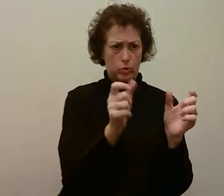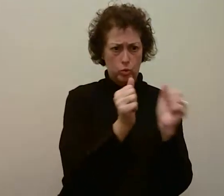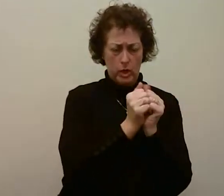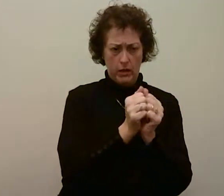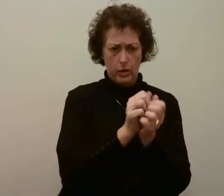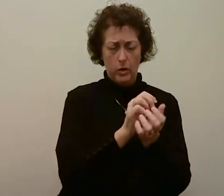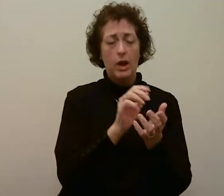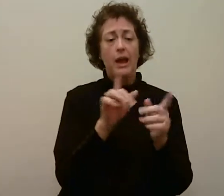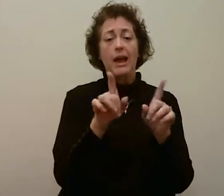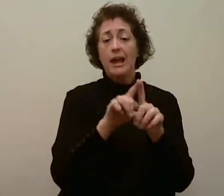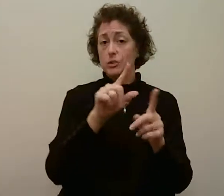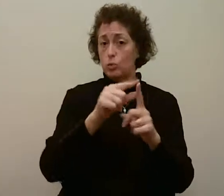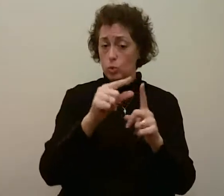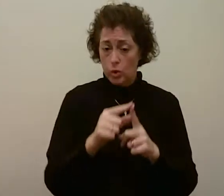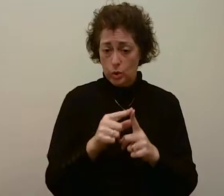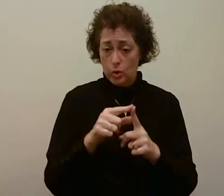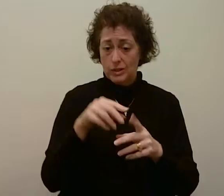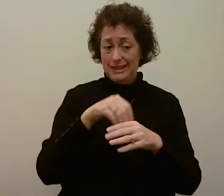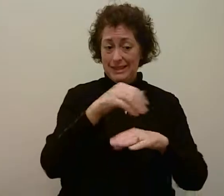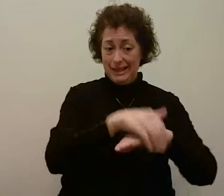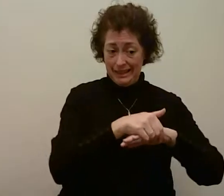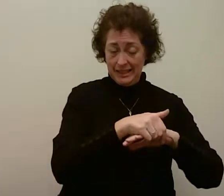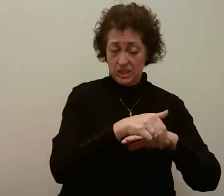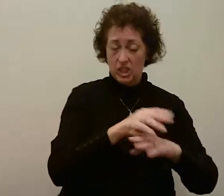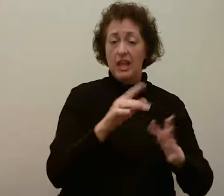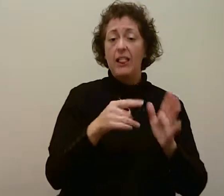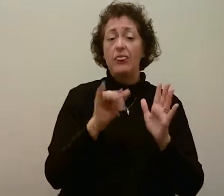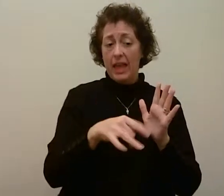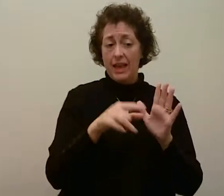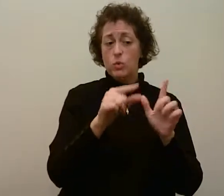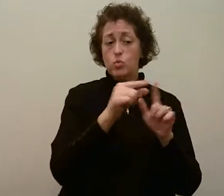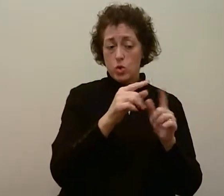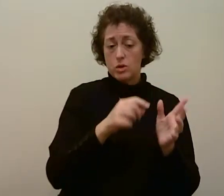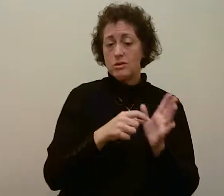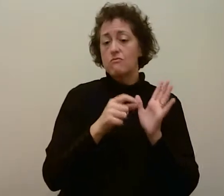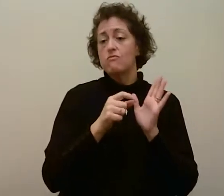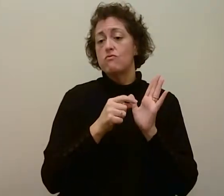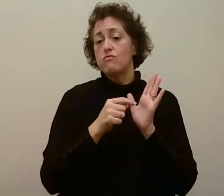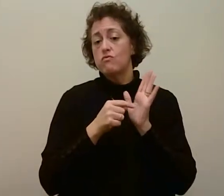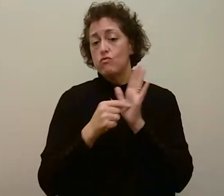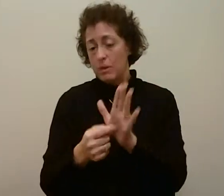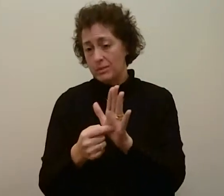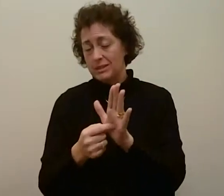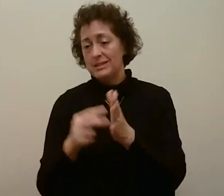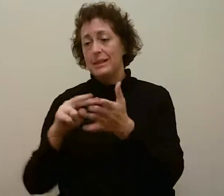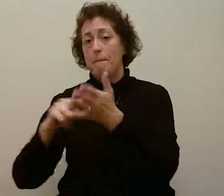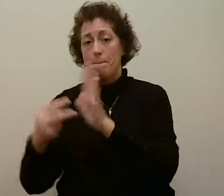a word in English can represent a meaning. Okay? So they are symbols. Hopefully that concept is